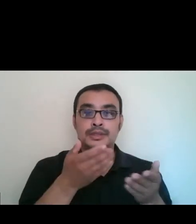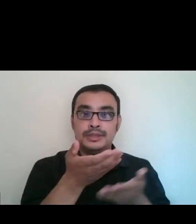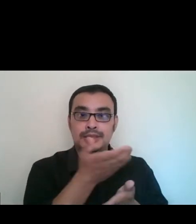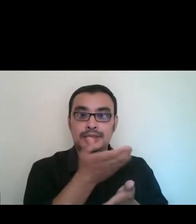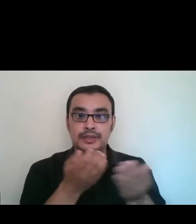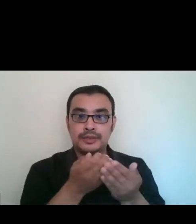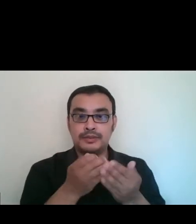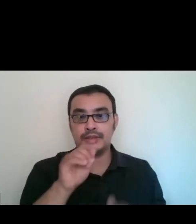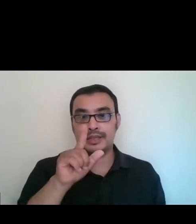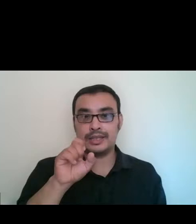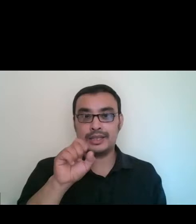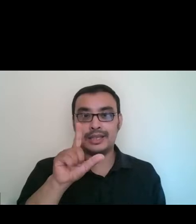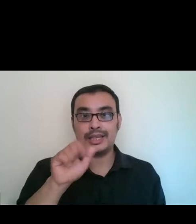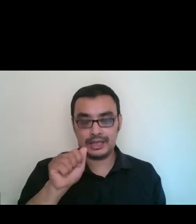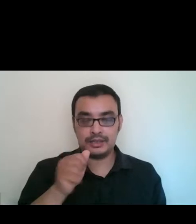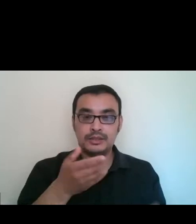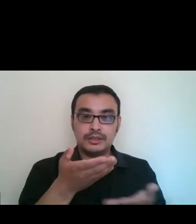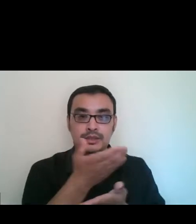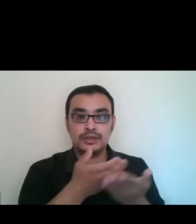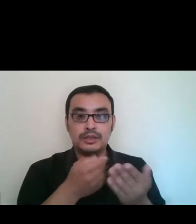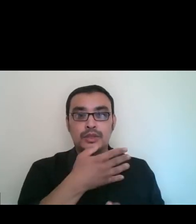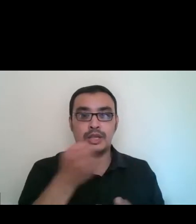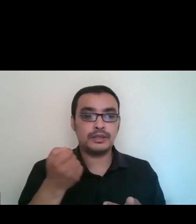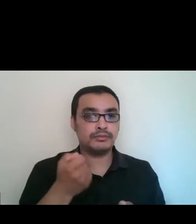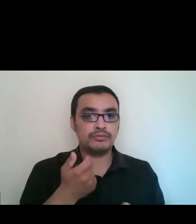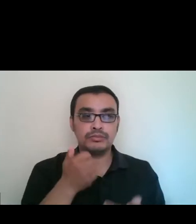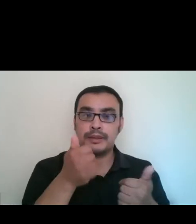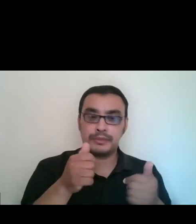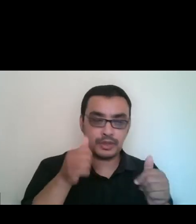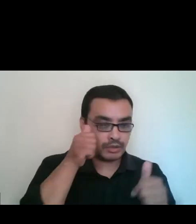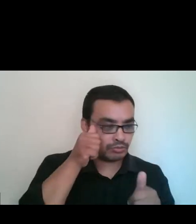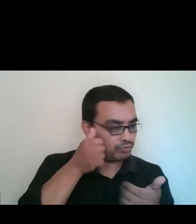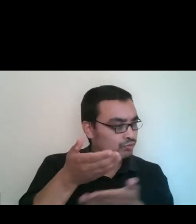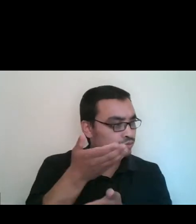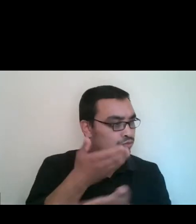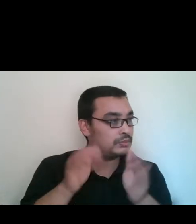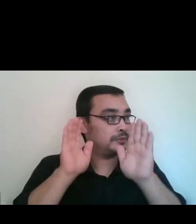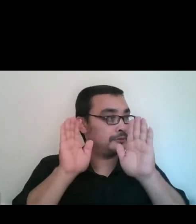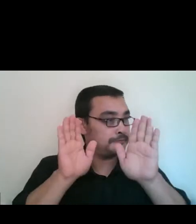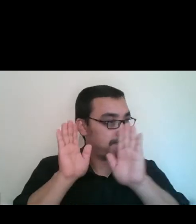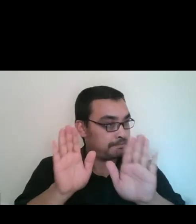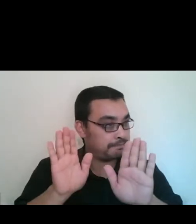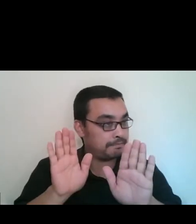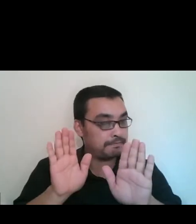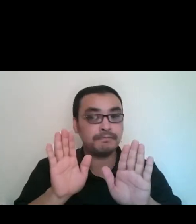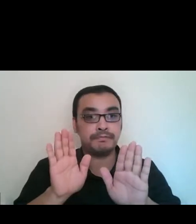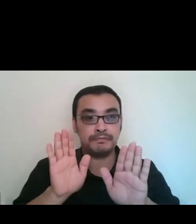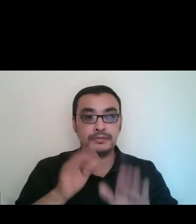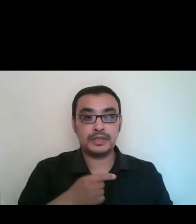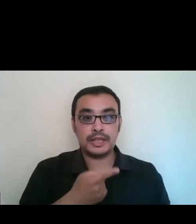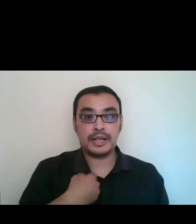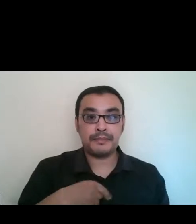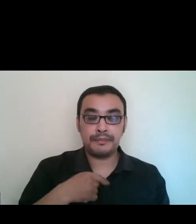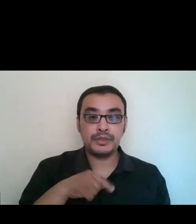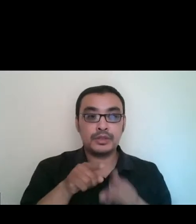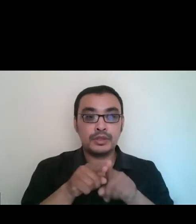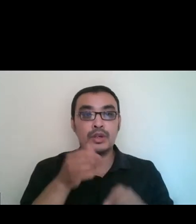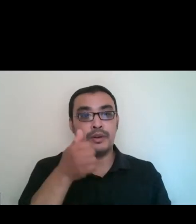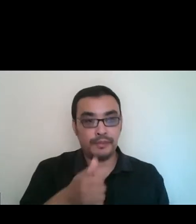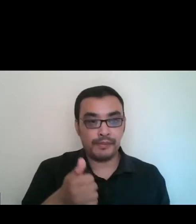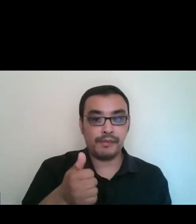your very interesting experience. We have now